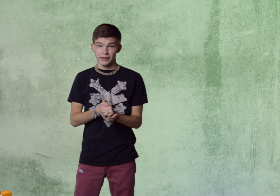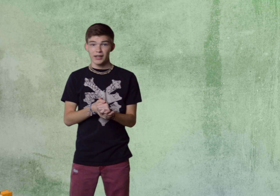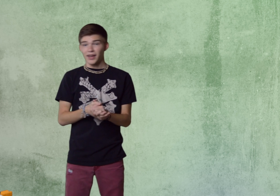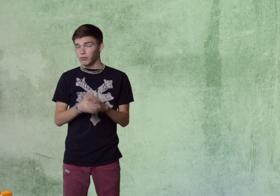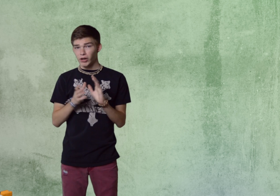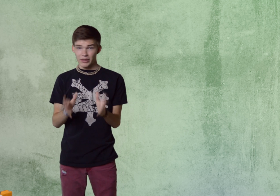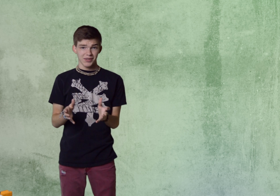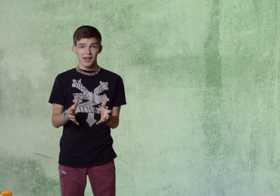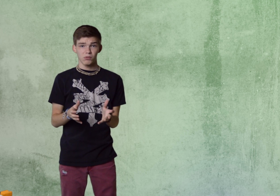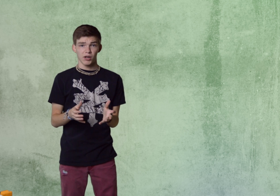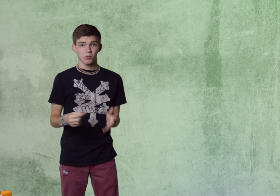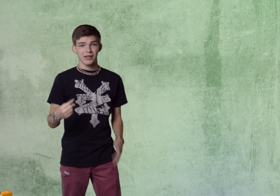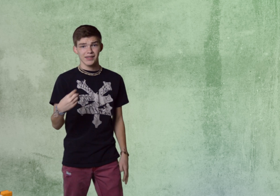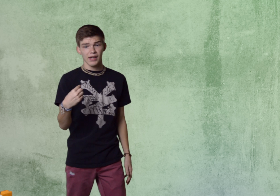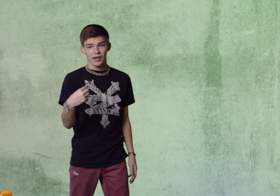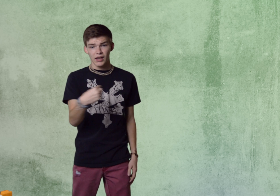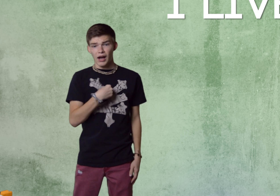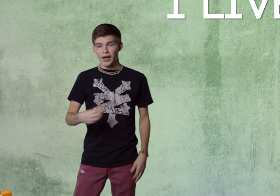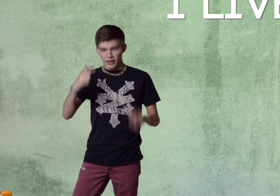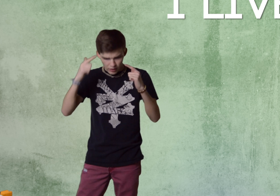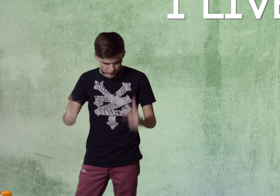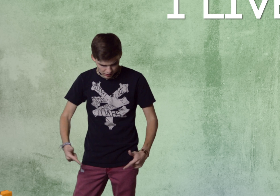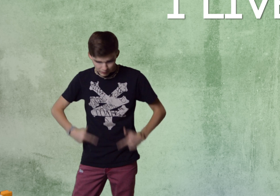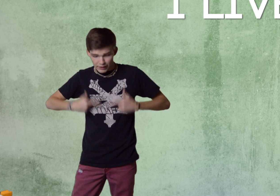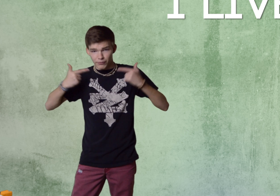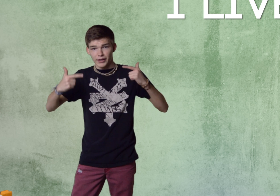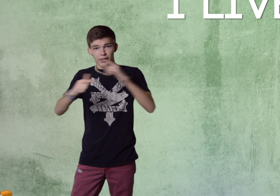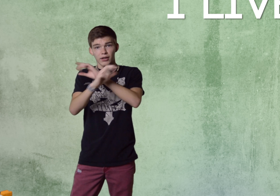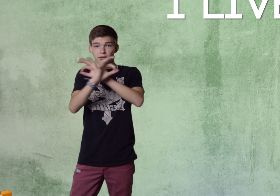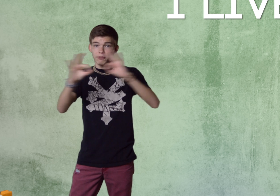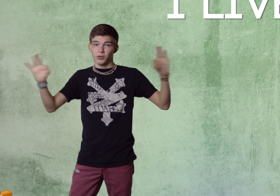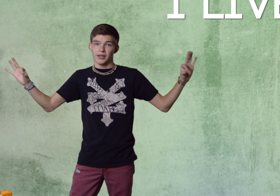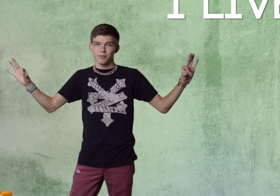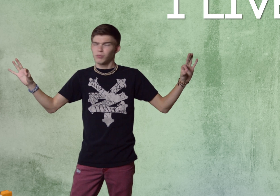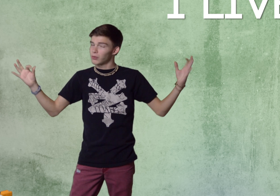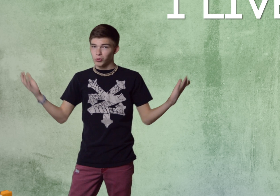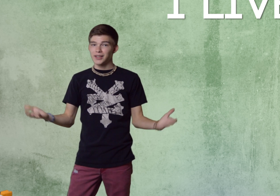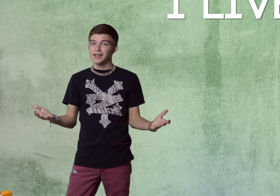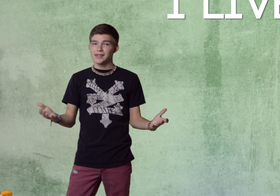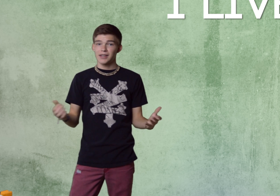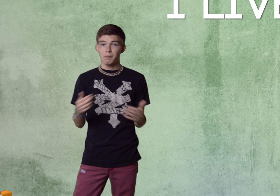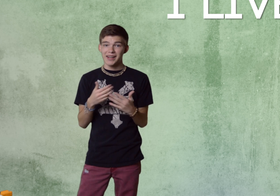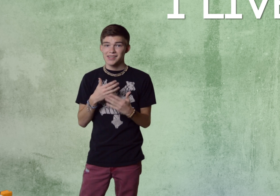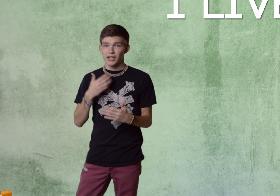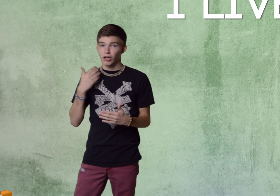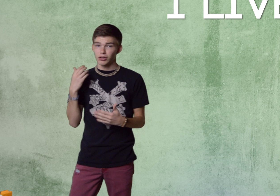freely. We don't even sign run. We say, I am living free. Really easy. It makes it a